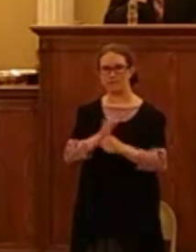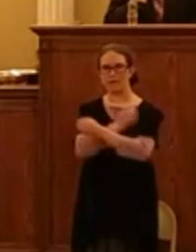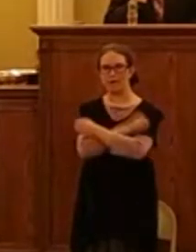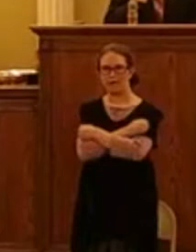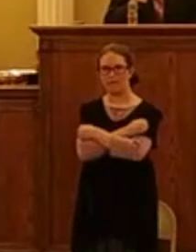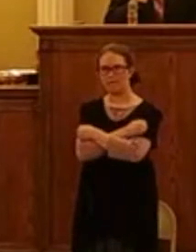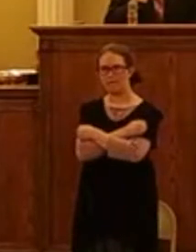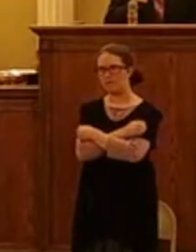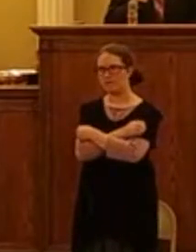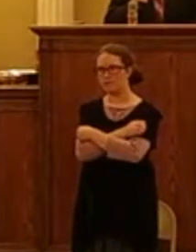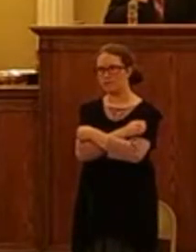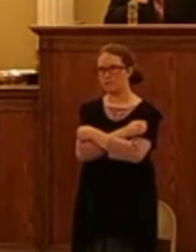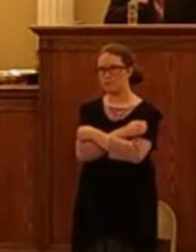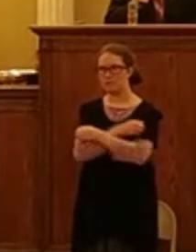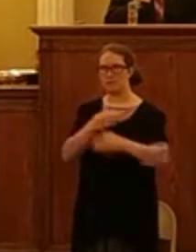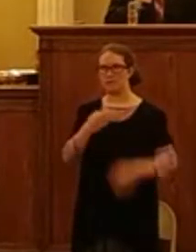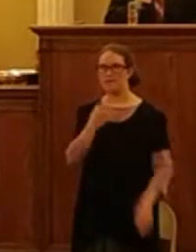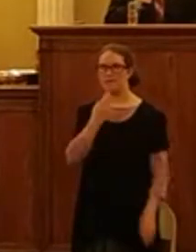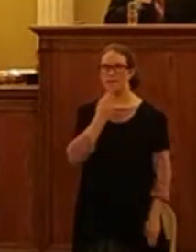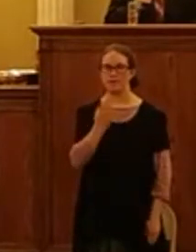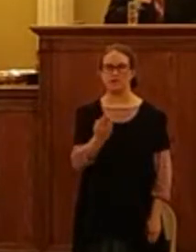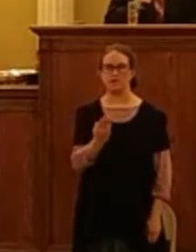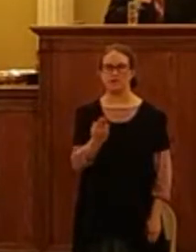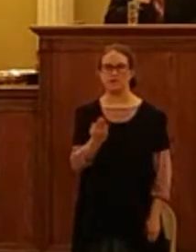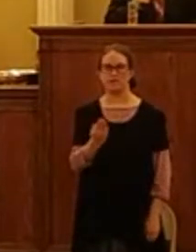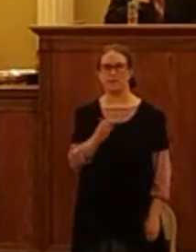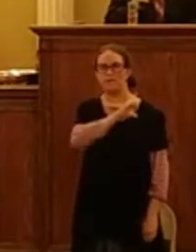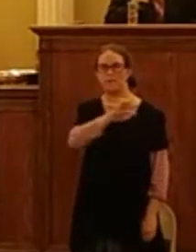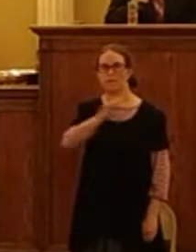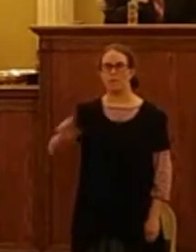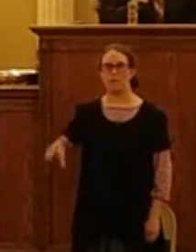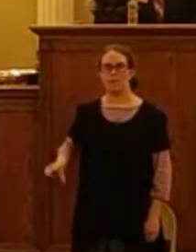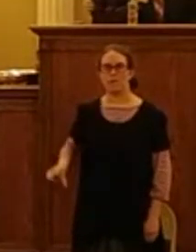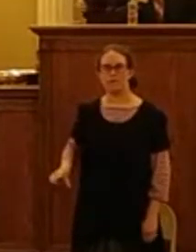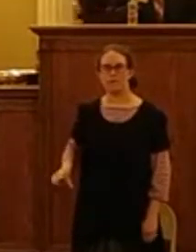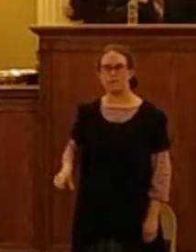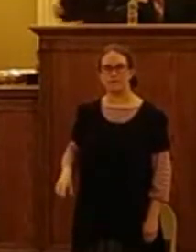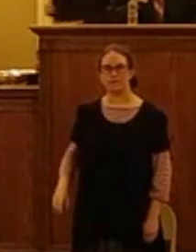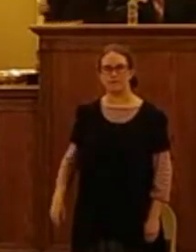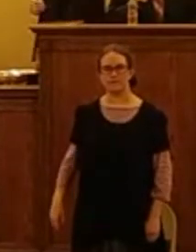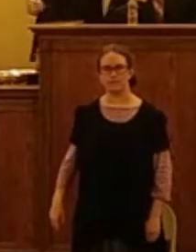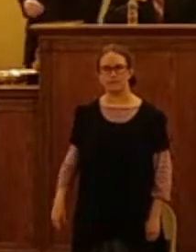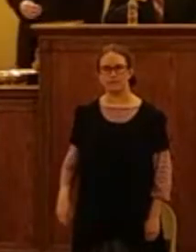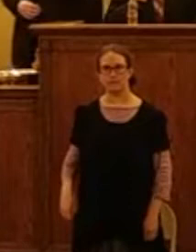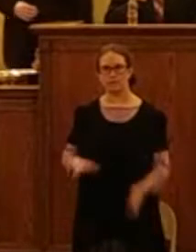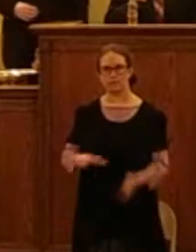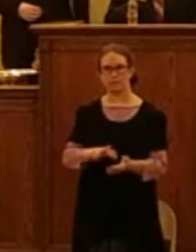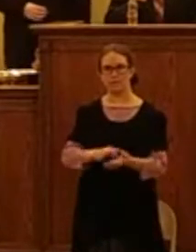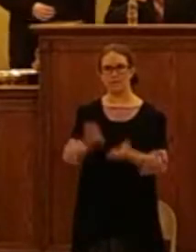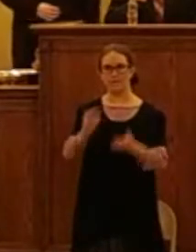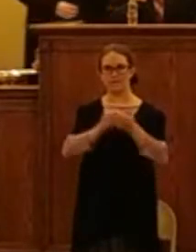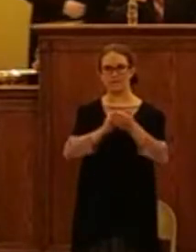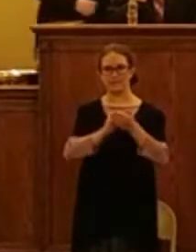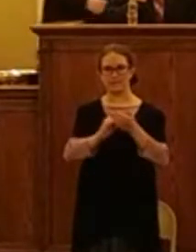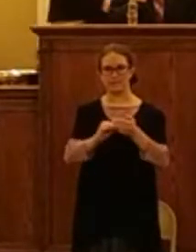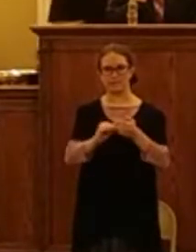love and appreciation for the Lord, you'll find an